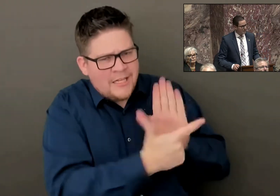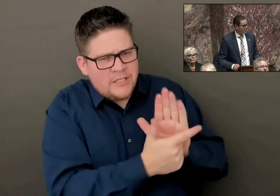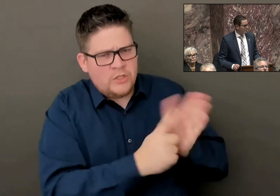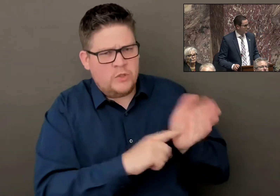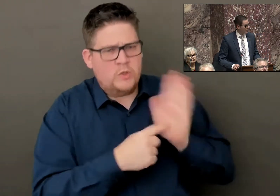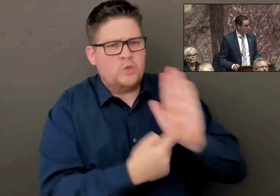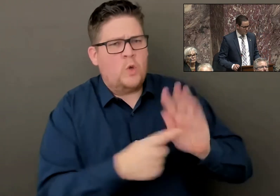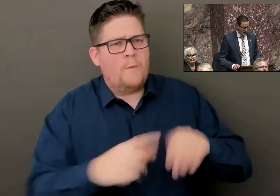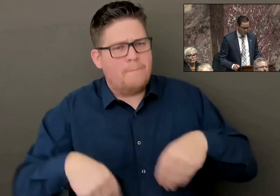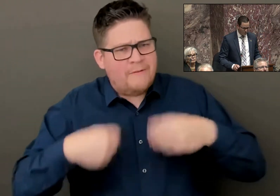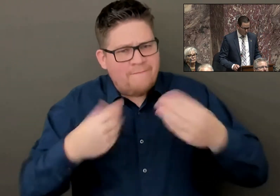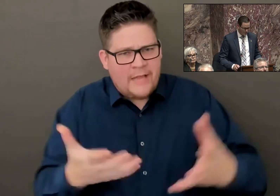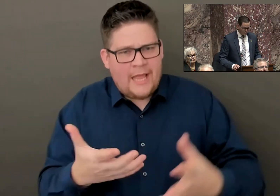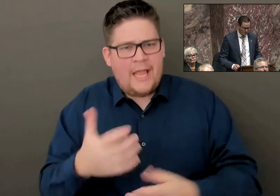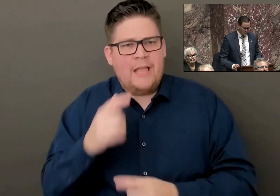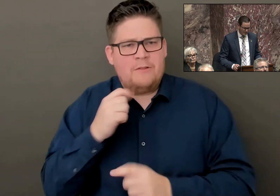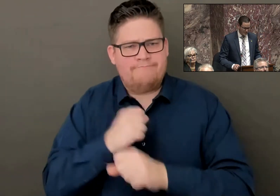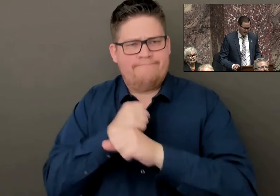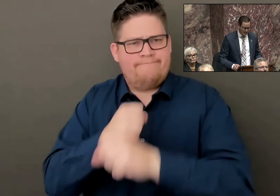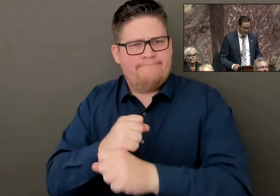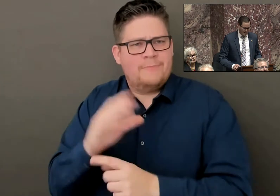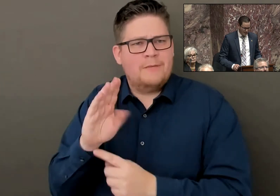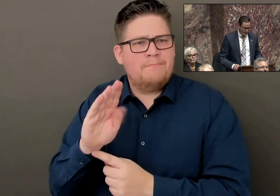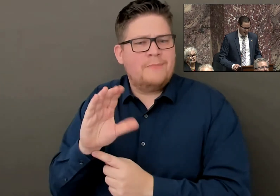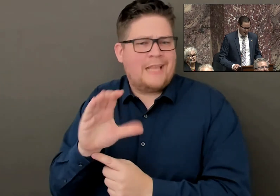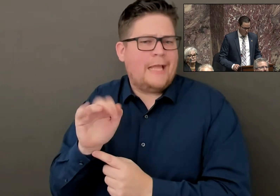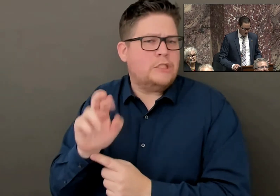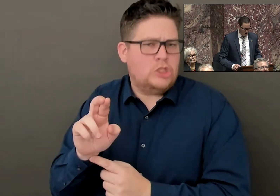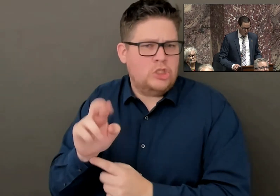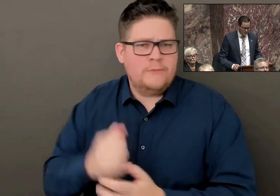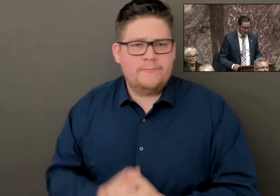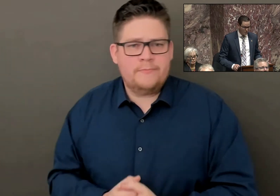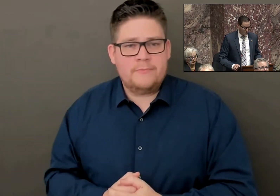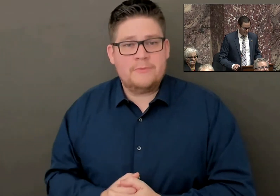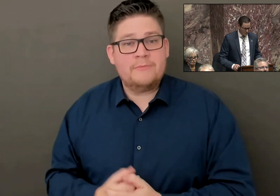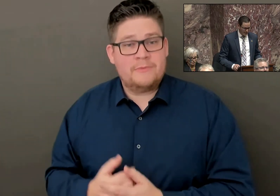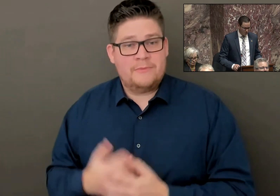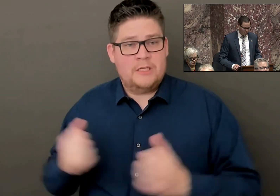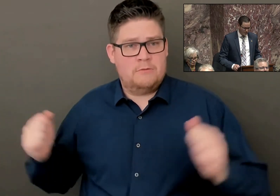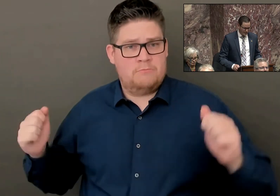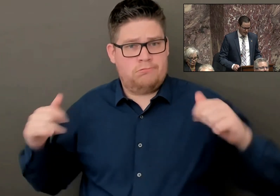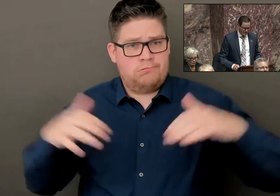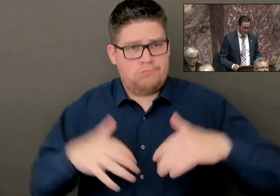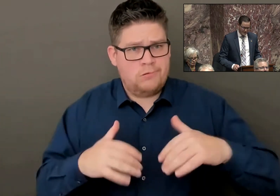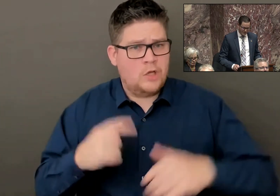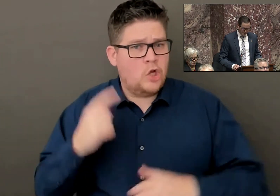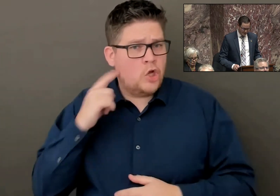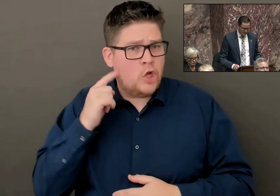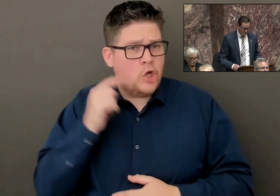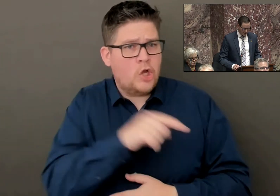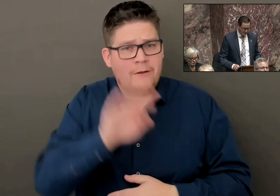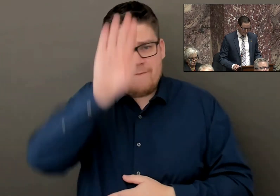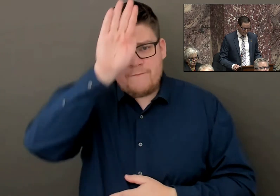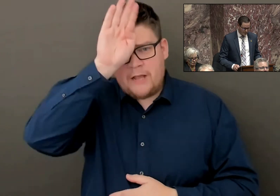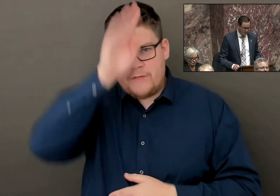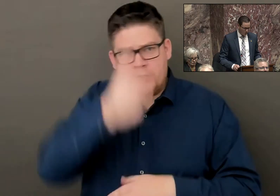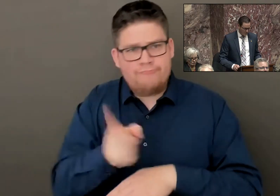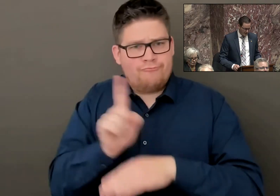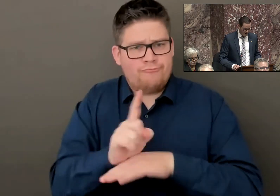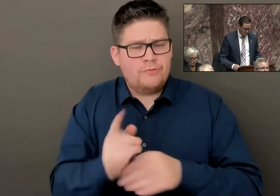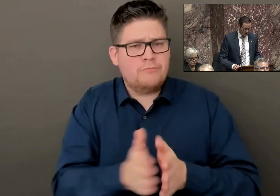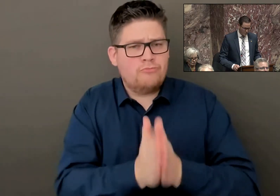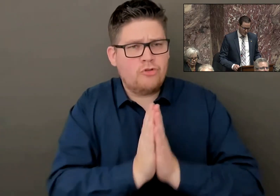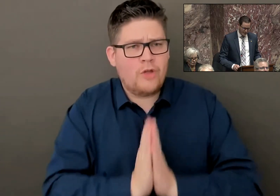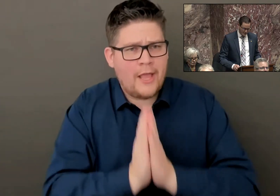firefighters' prayer are pretty powerful. The prayer reads, I want to fill my calling and to give the best in me, to guard